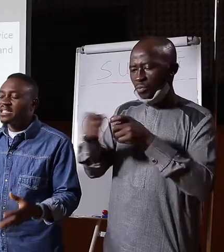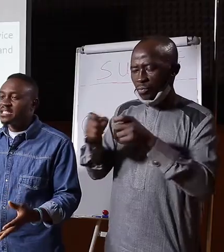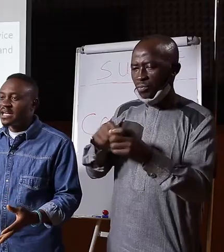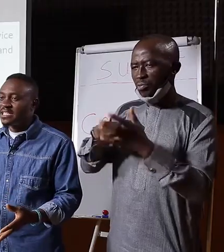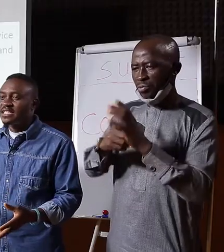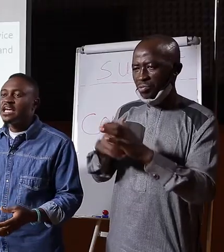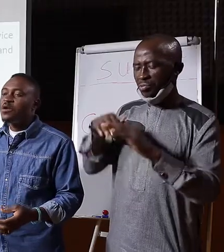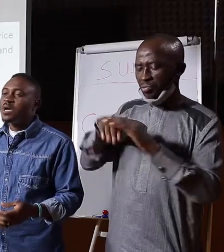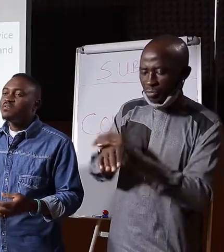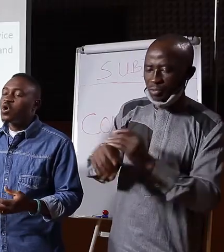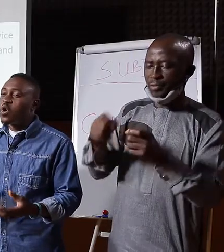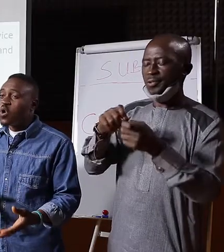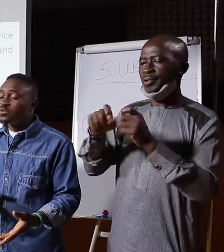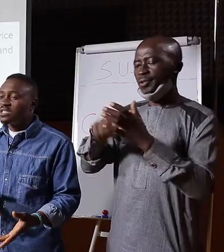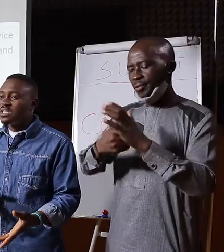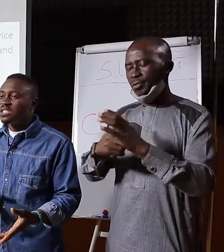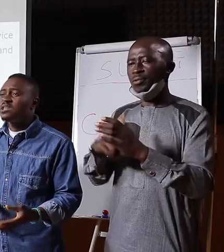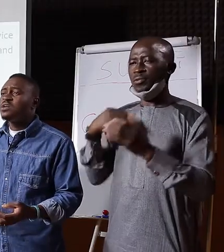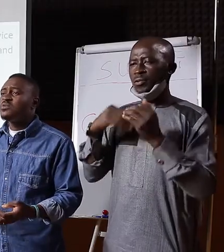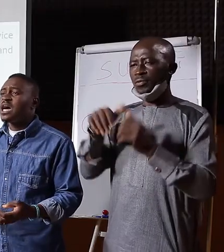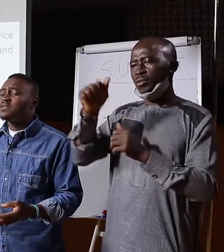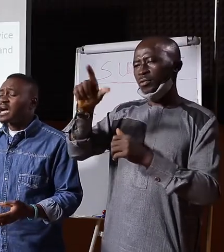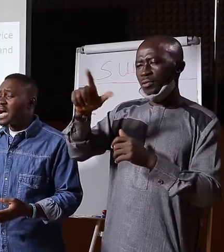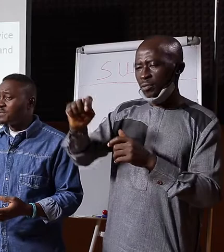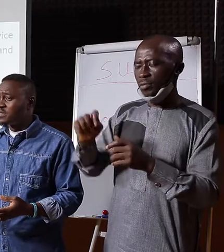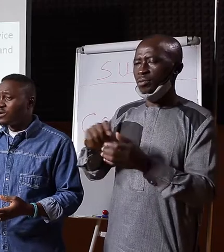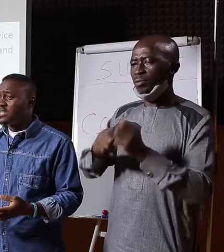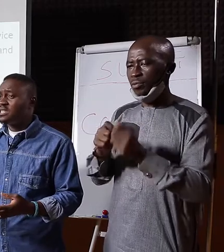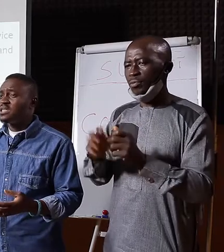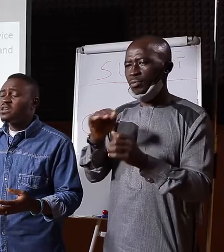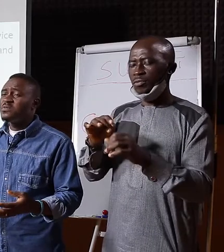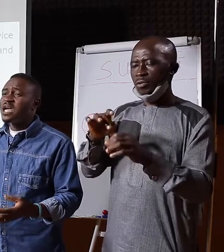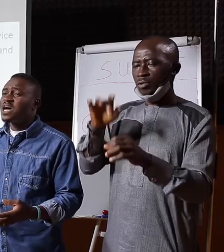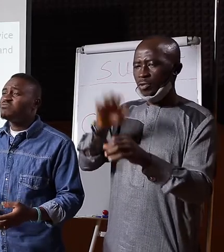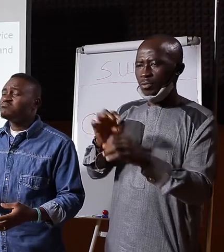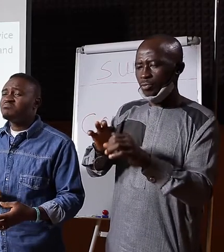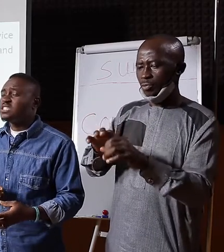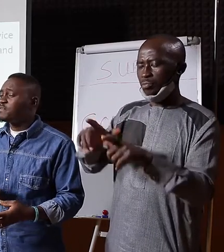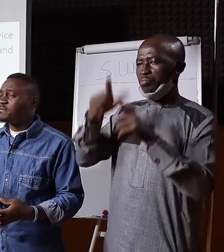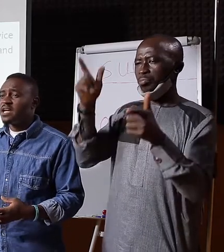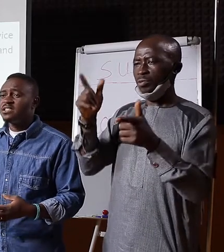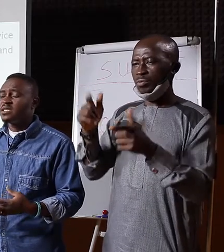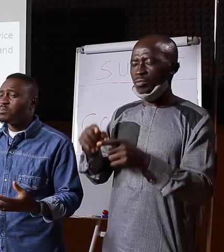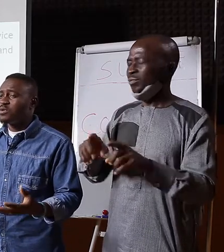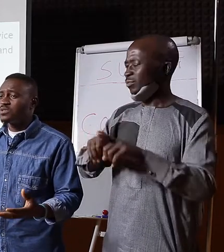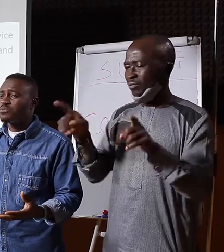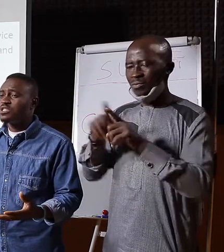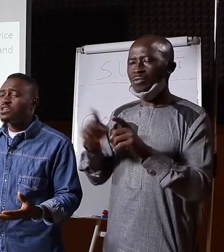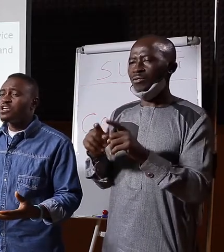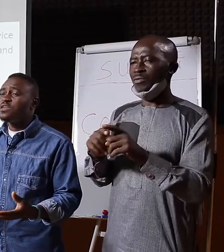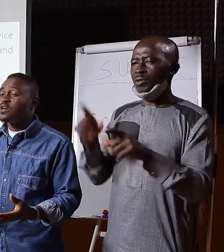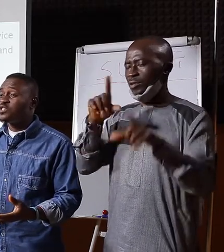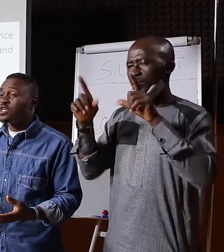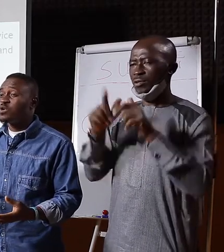have the enter key. We have the alt key. We have the caps lock key. We have different symbols,